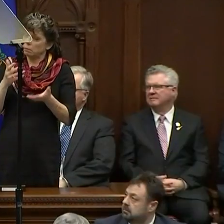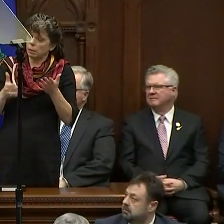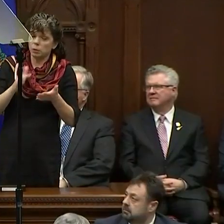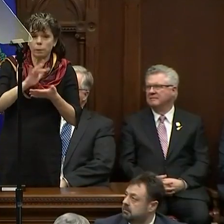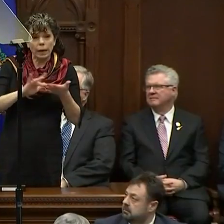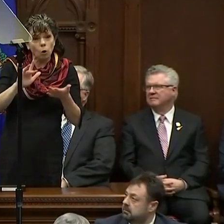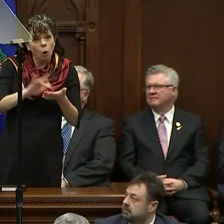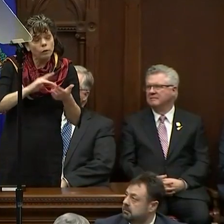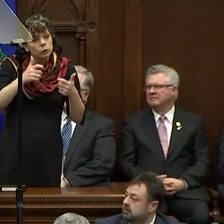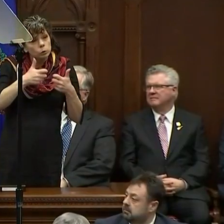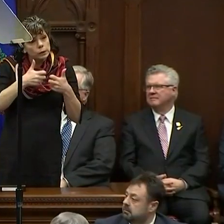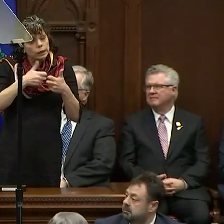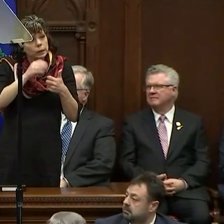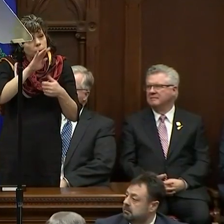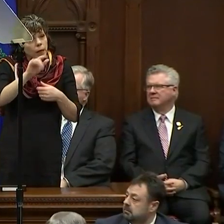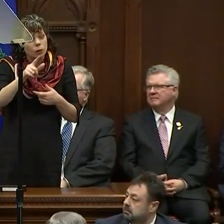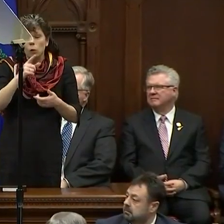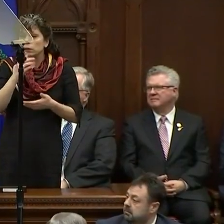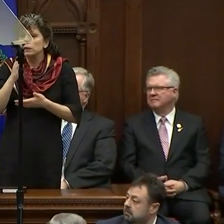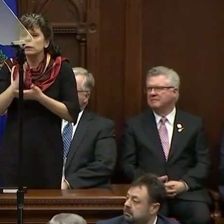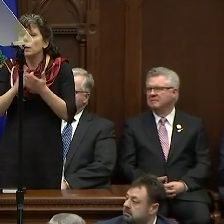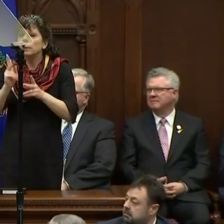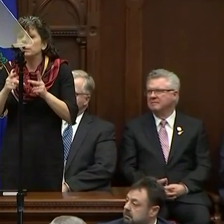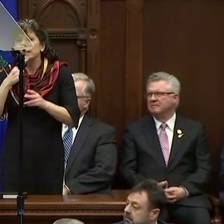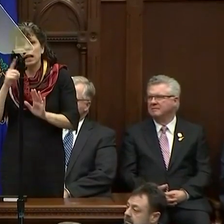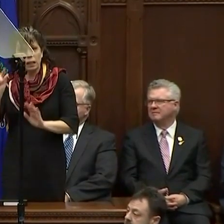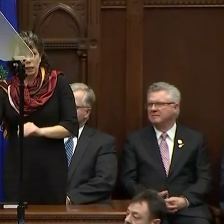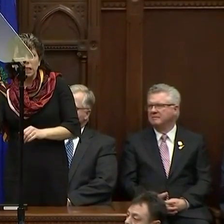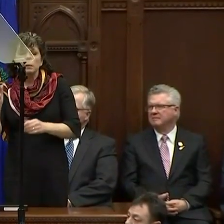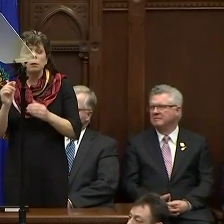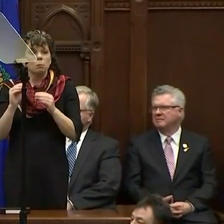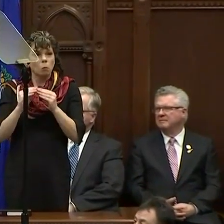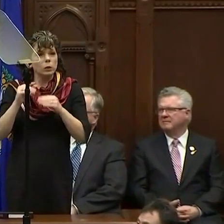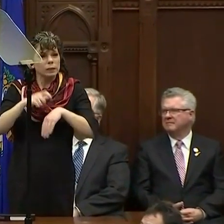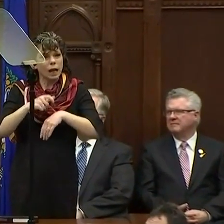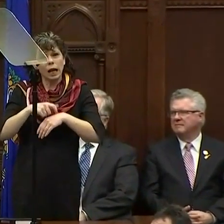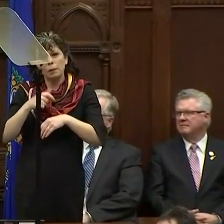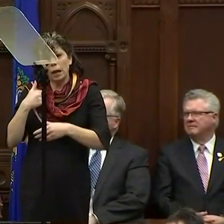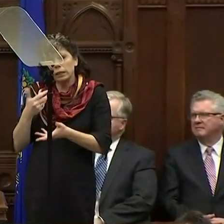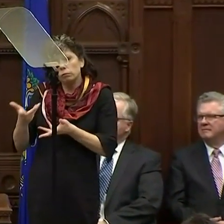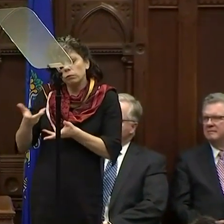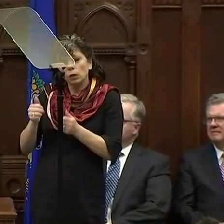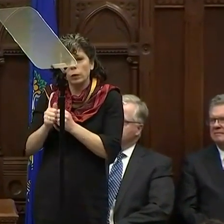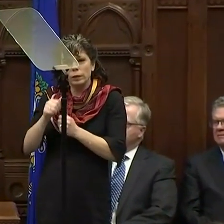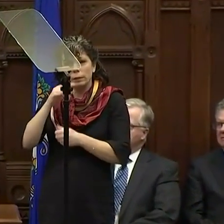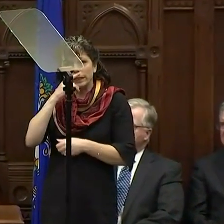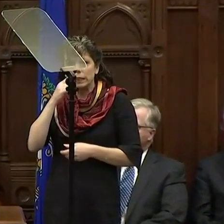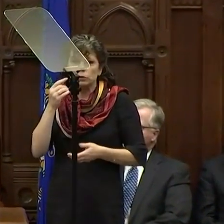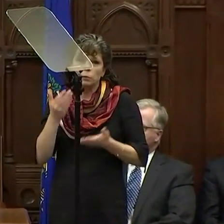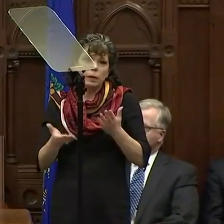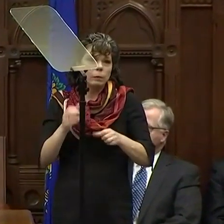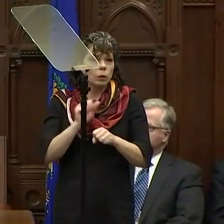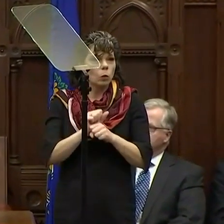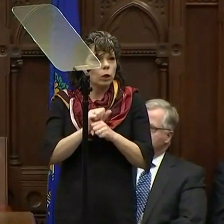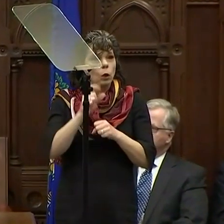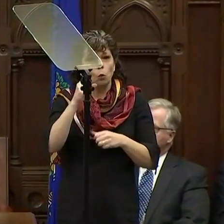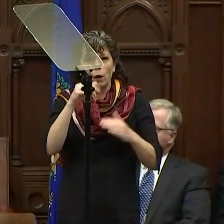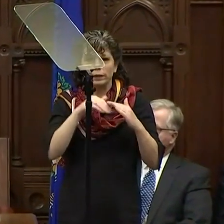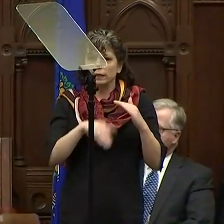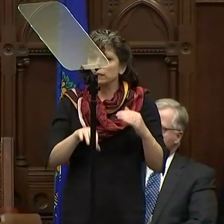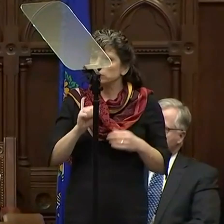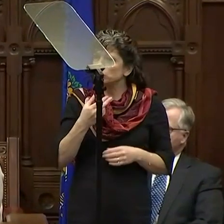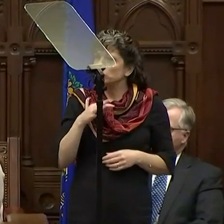bill, or some said, it just gives me a little more time to spend with my kids, maybe work one shift less. In the